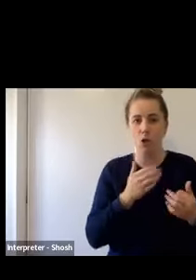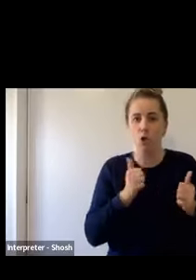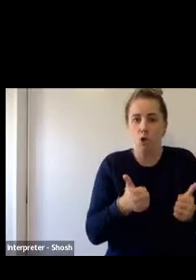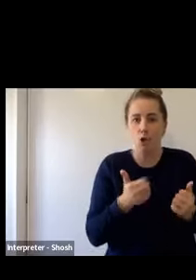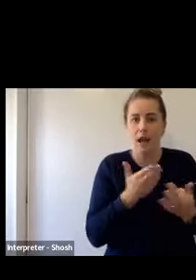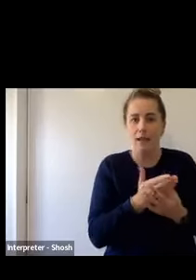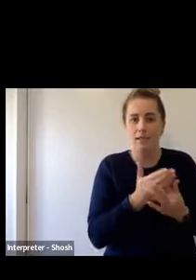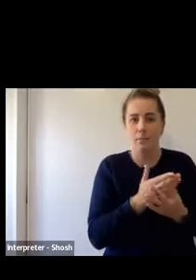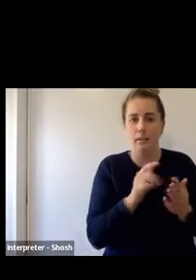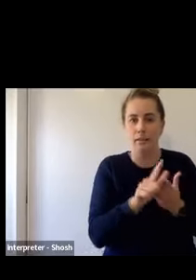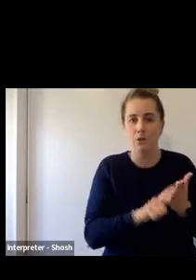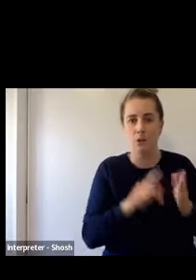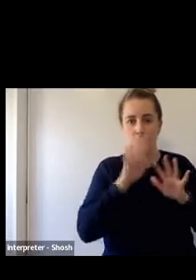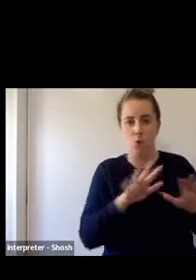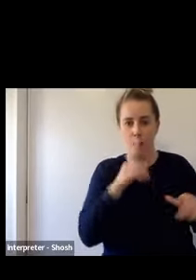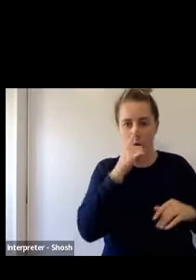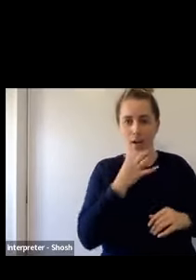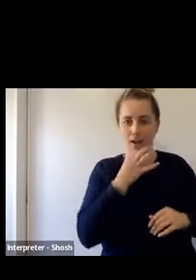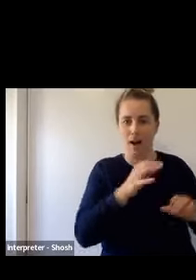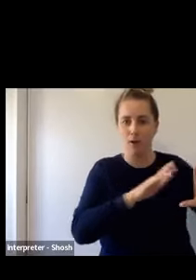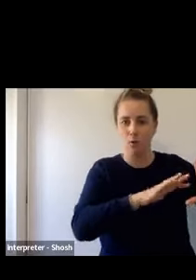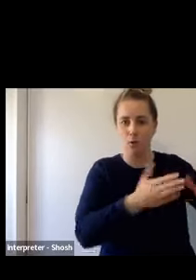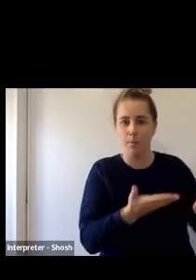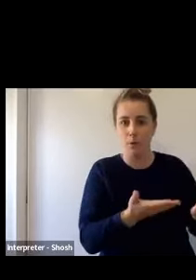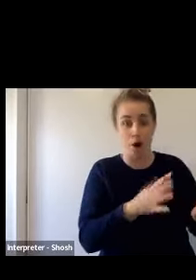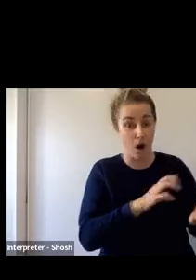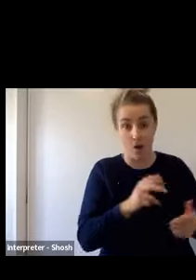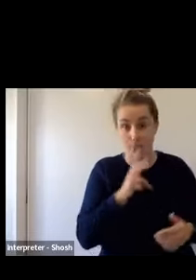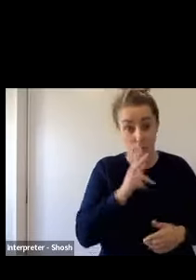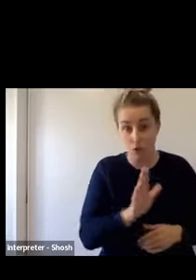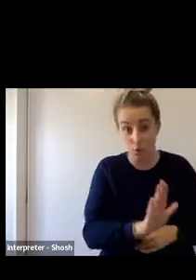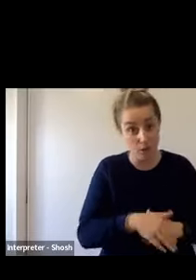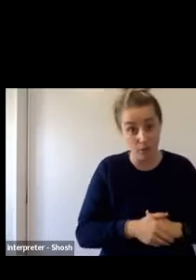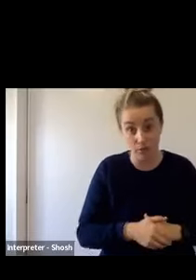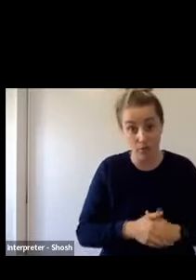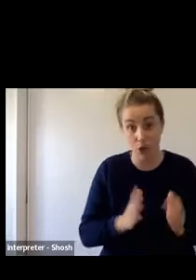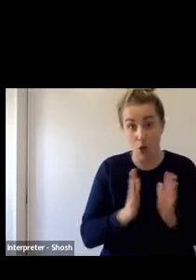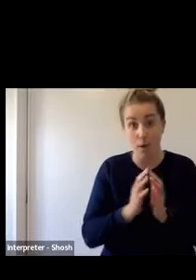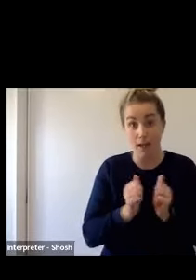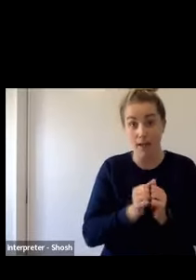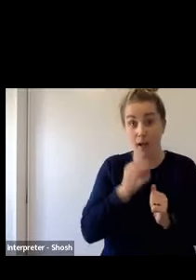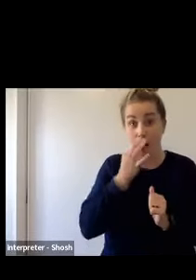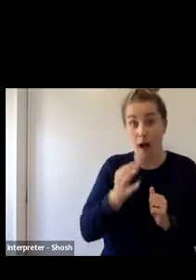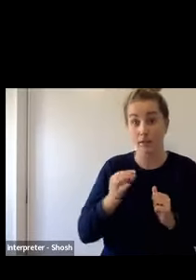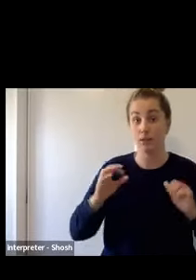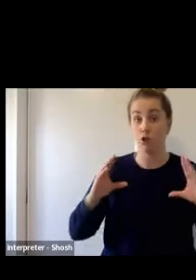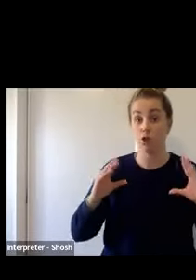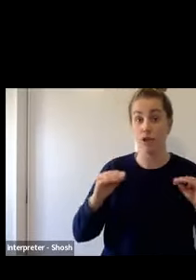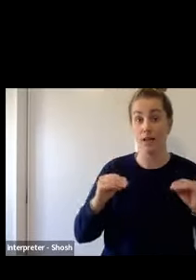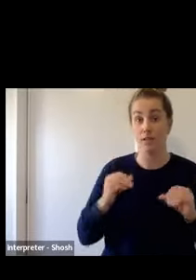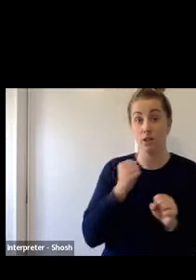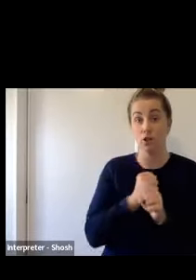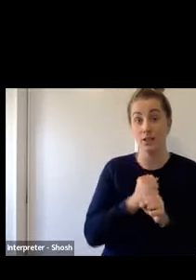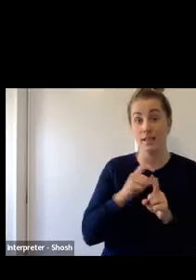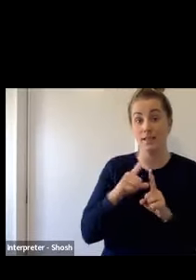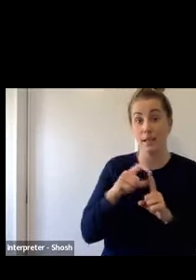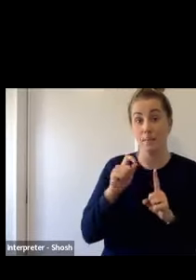accessibility legislation looks like. I'm not joking. This weekend I asked ChatGPT